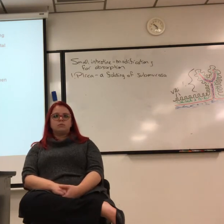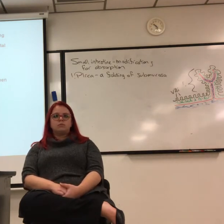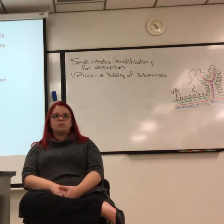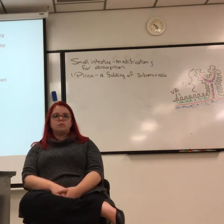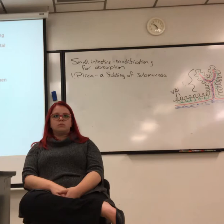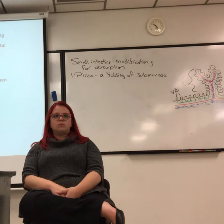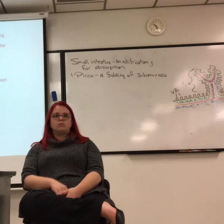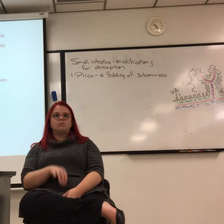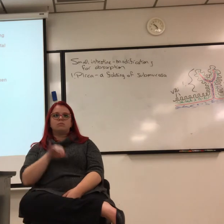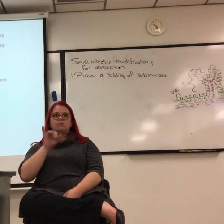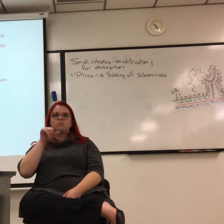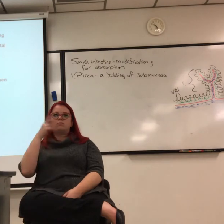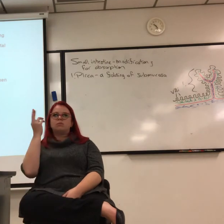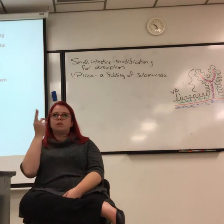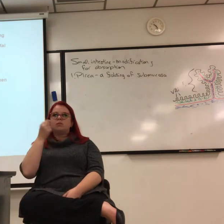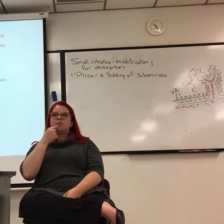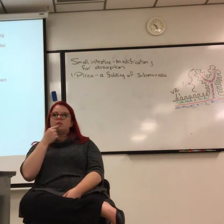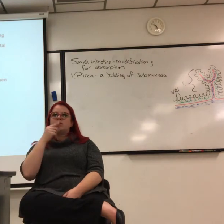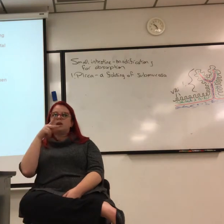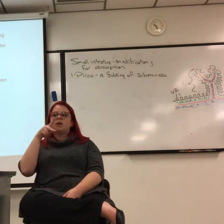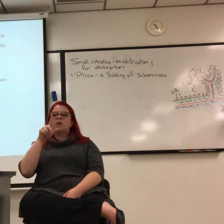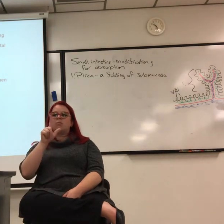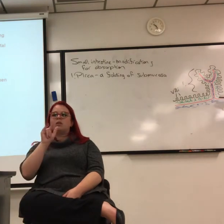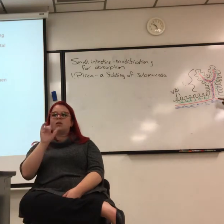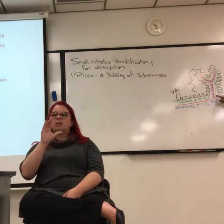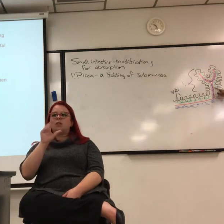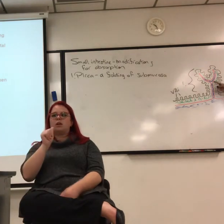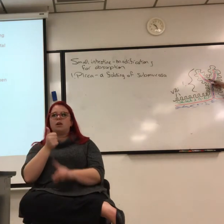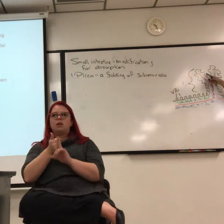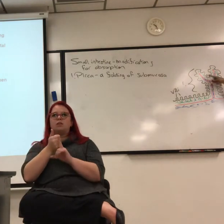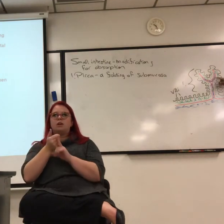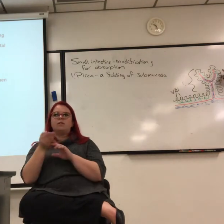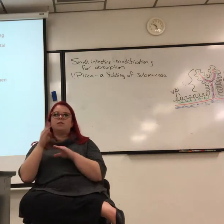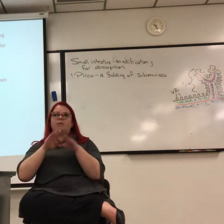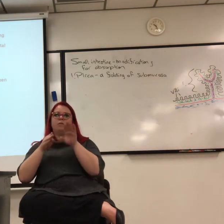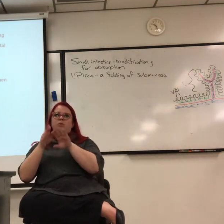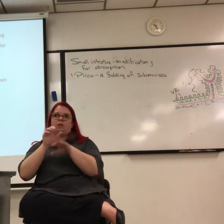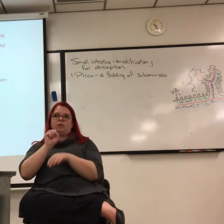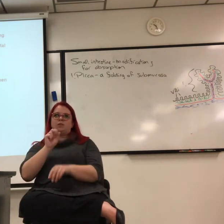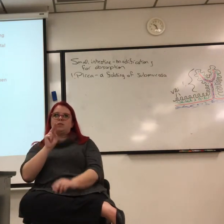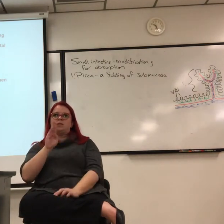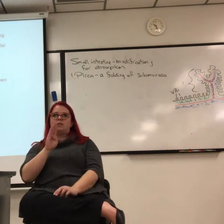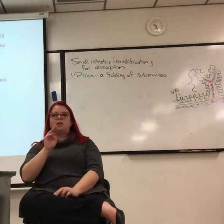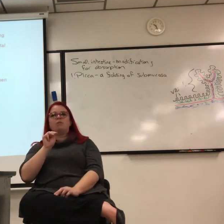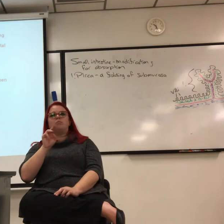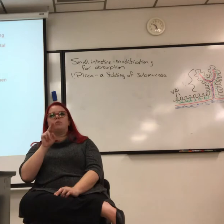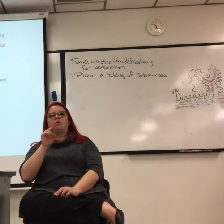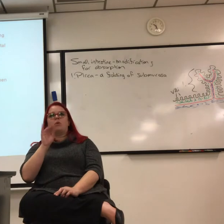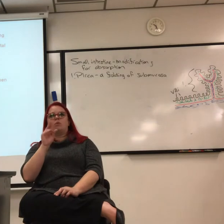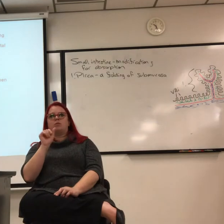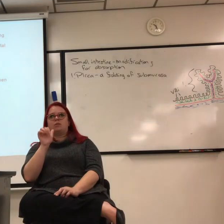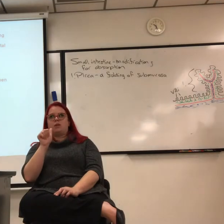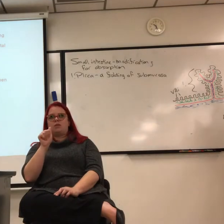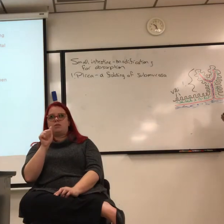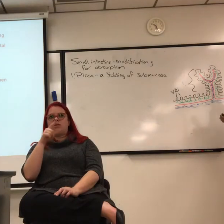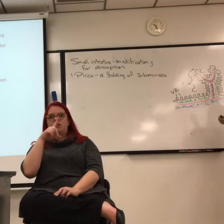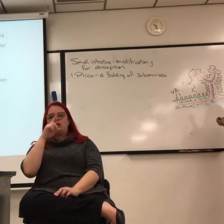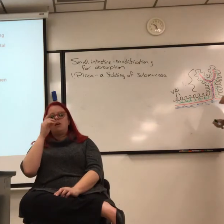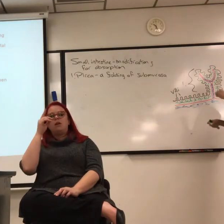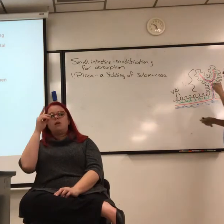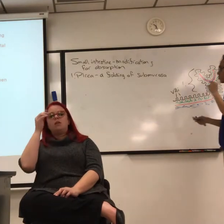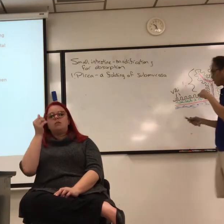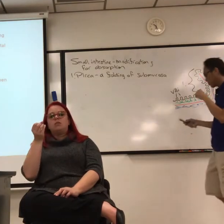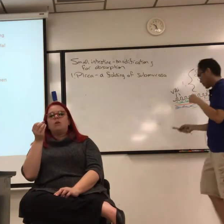So that's why we say pleca is a folding of the submucosa, because it folds all the way up in there. So villi